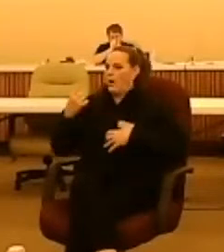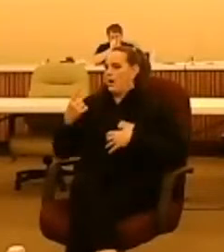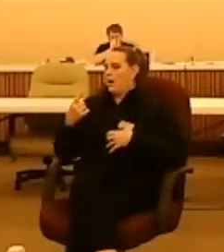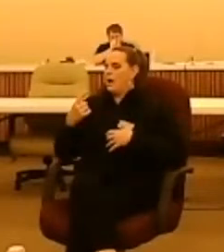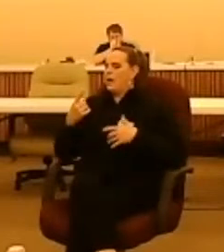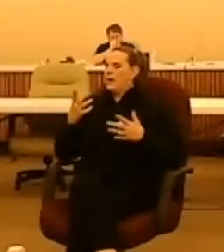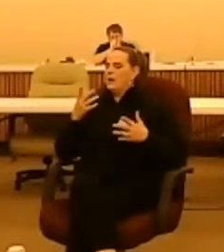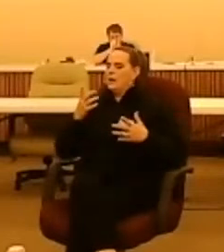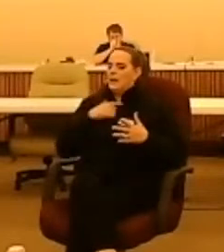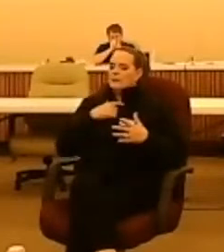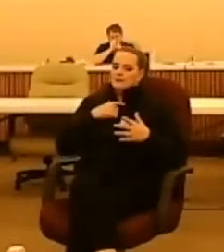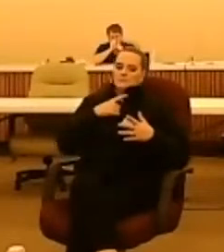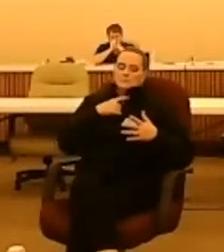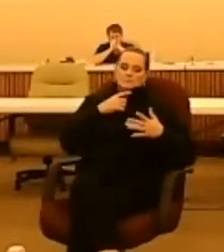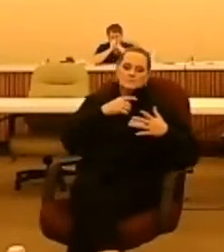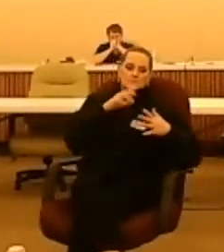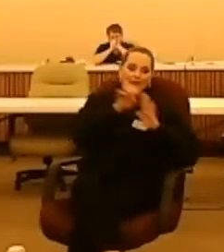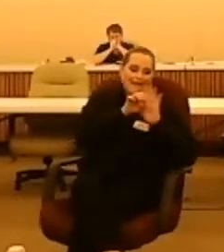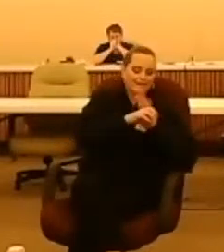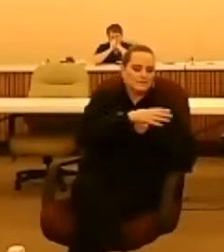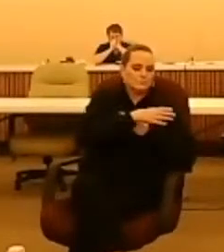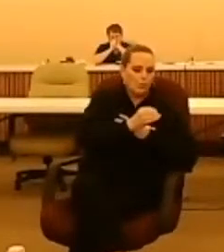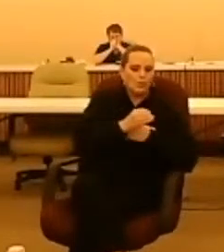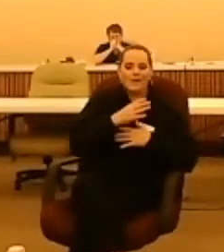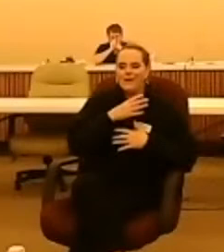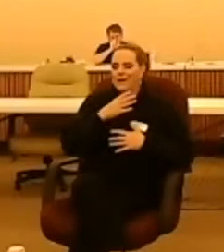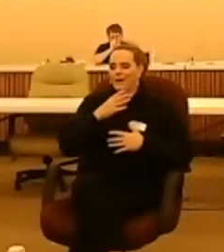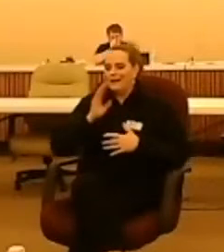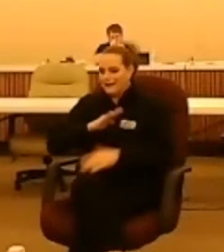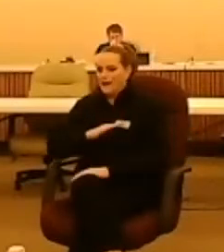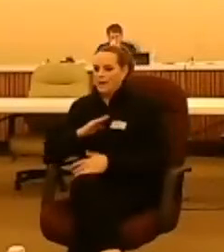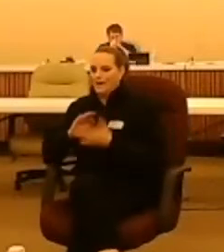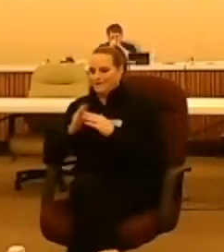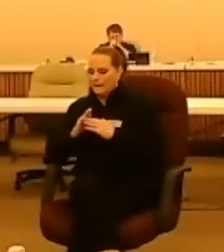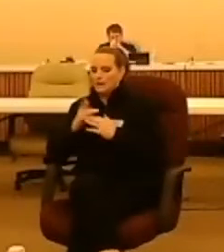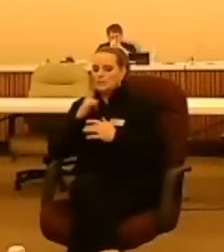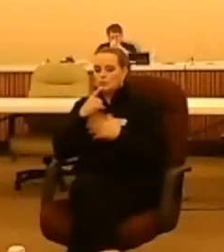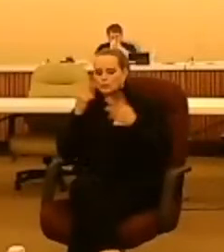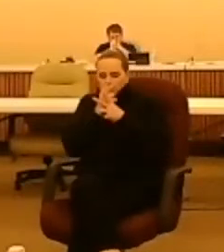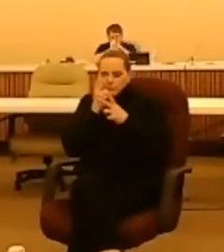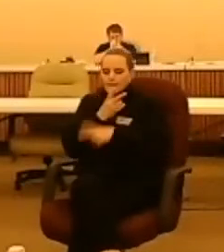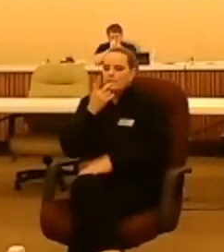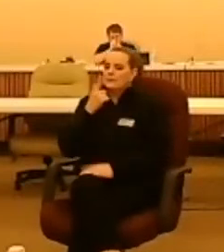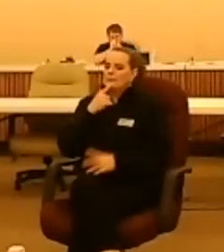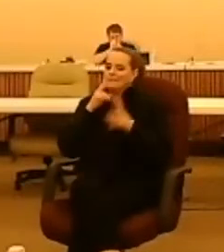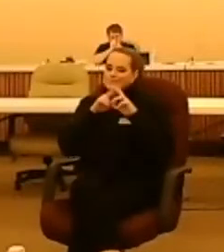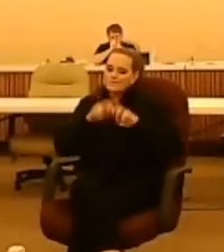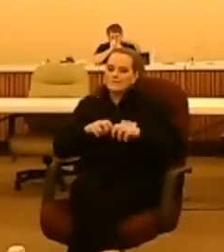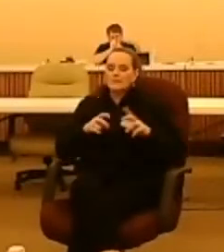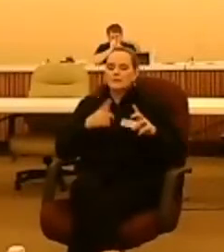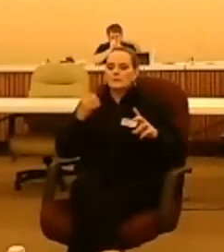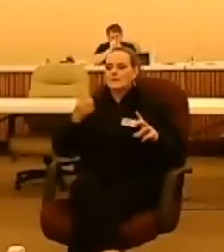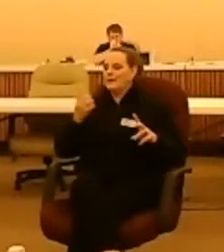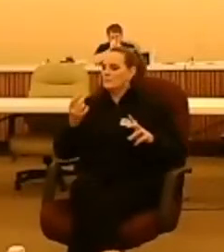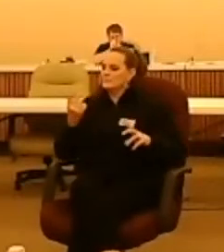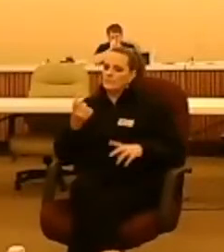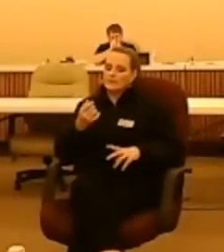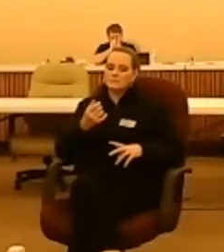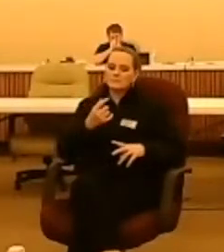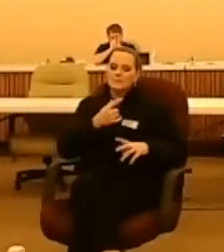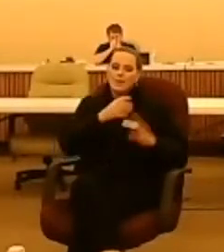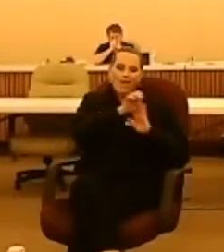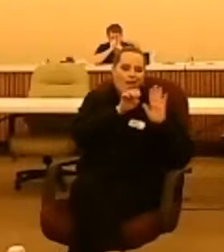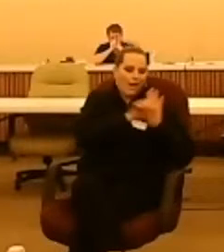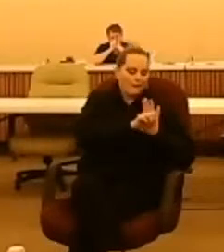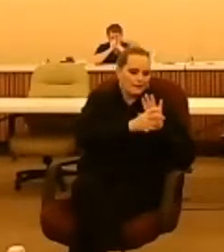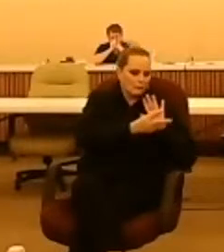to both the ethics board and the town board itself to actually figure out whether something is an ethics